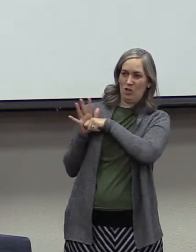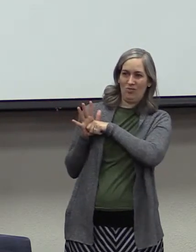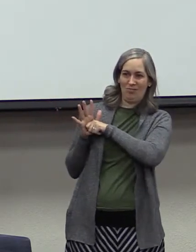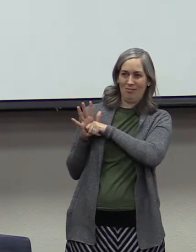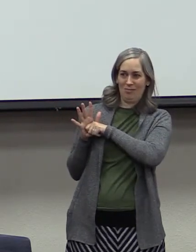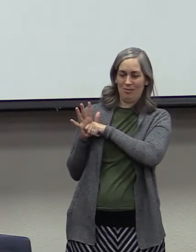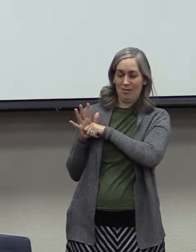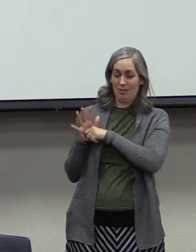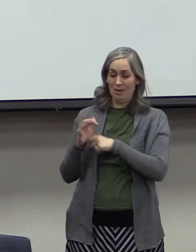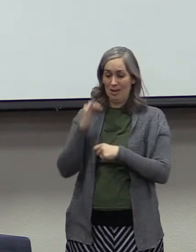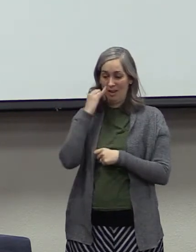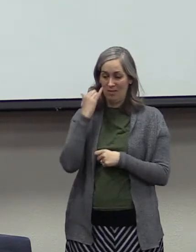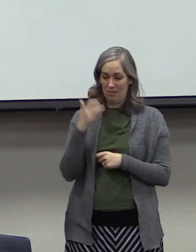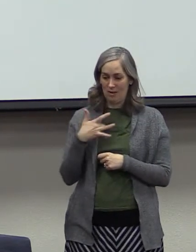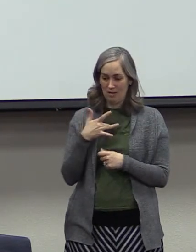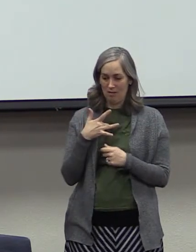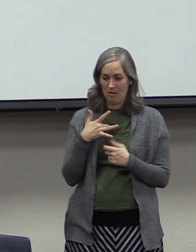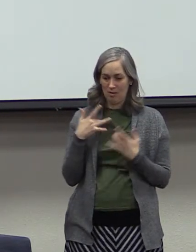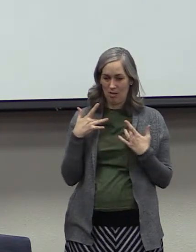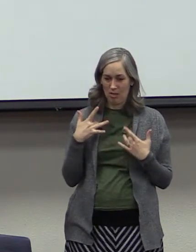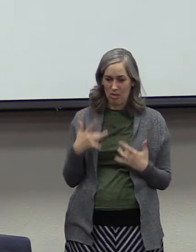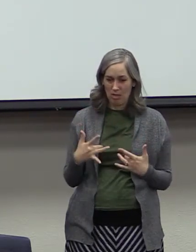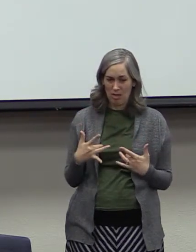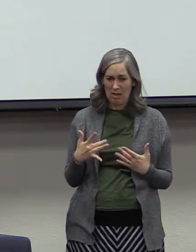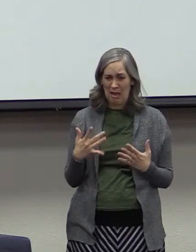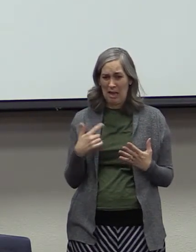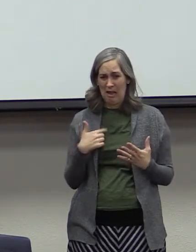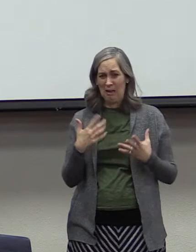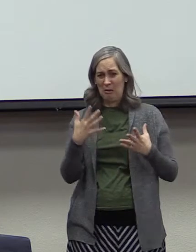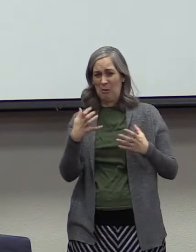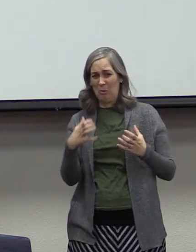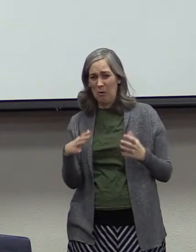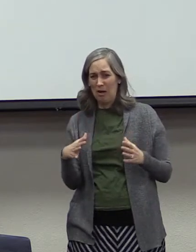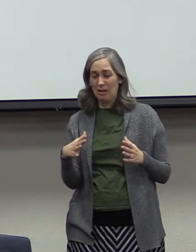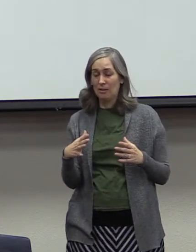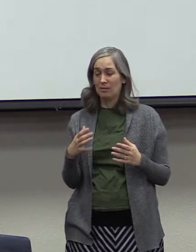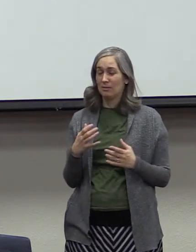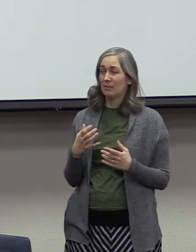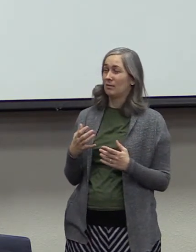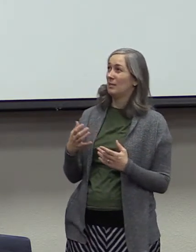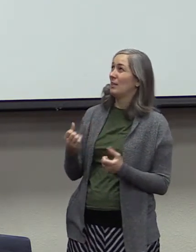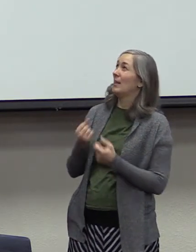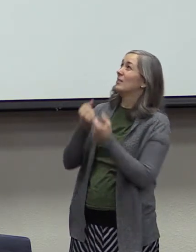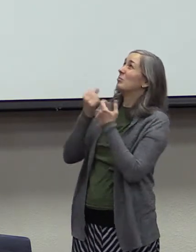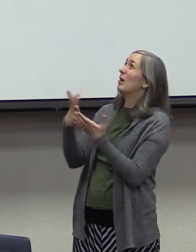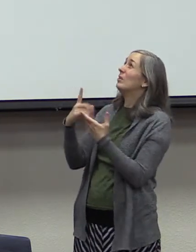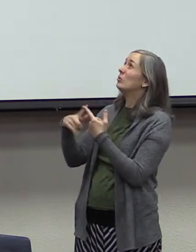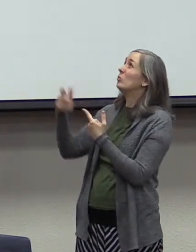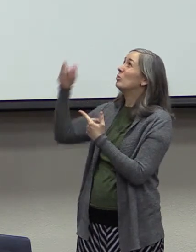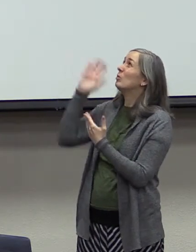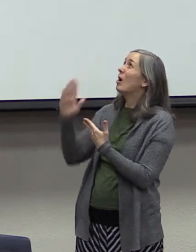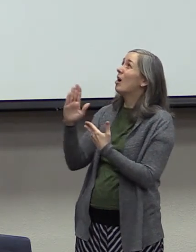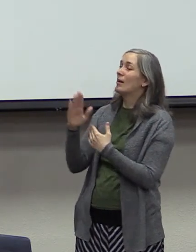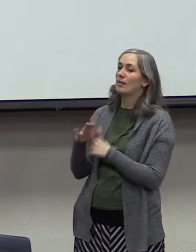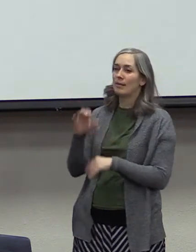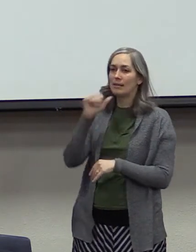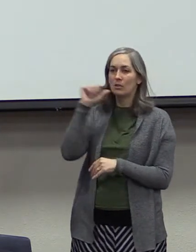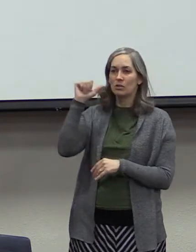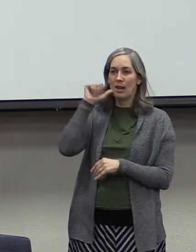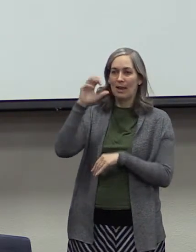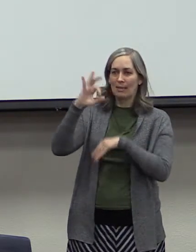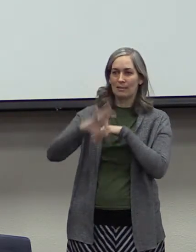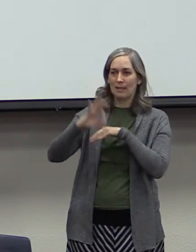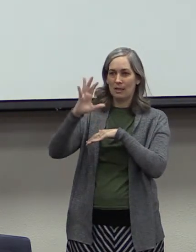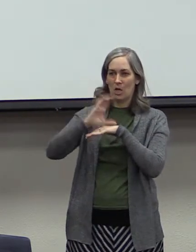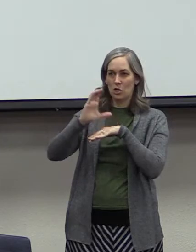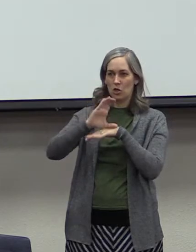what we know we ought to do, I think we need to express that to God. If you were at the Sunset Church yesterday, you heard my good